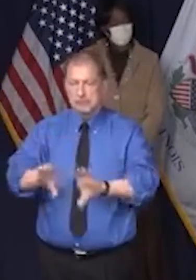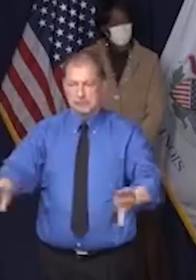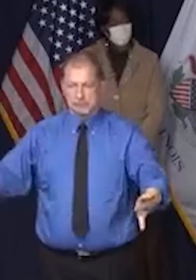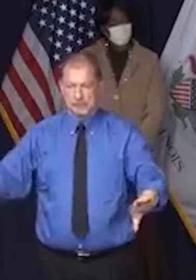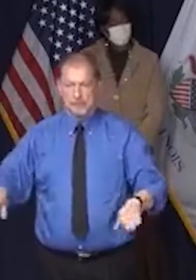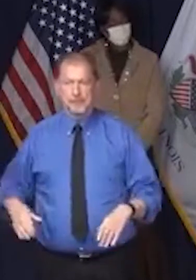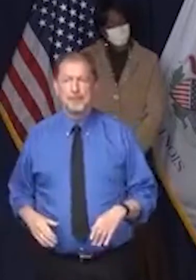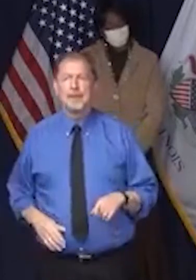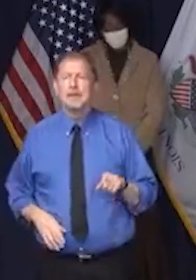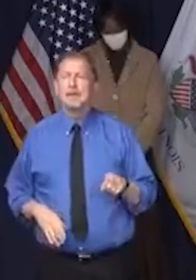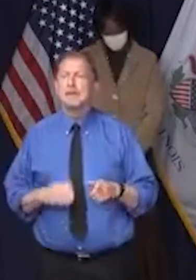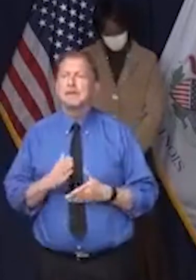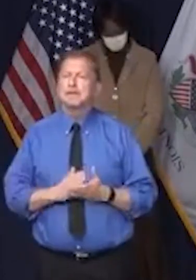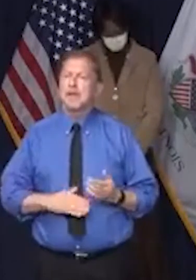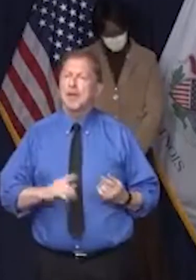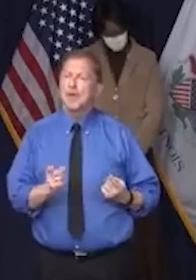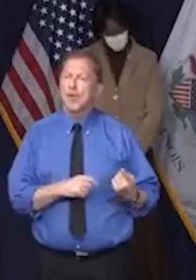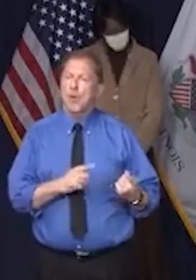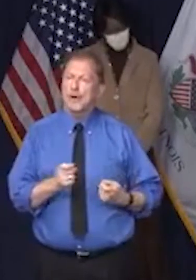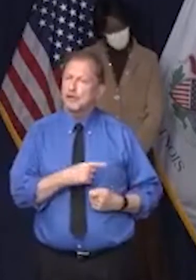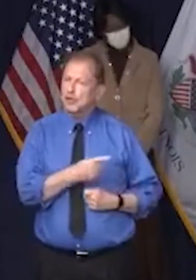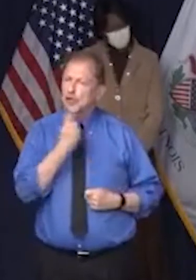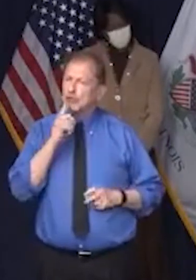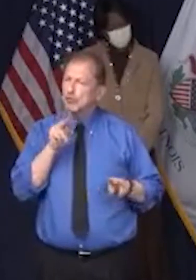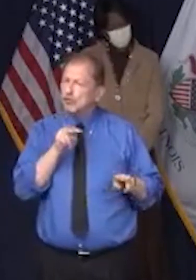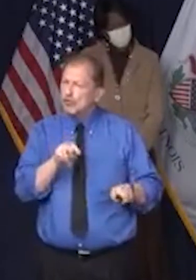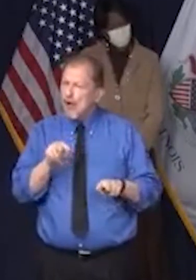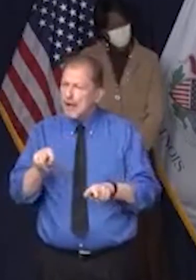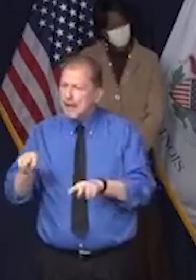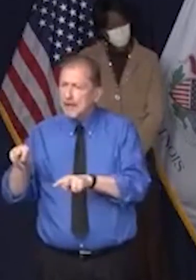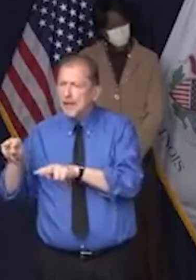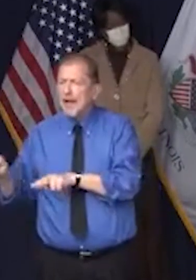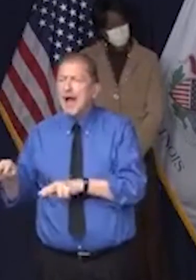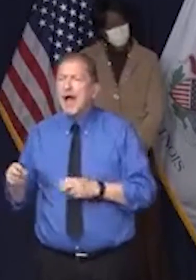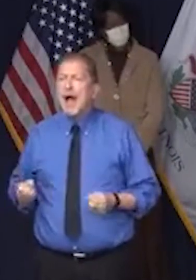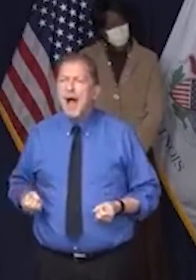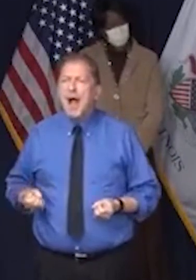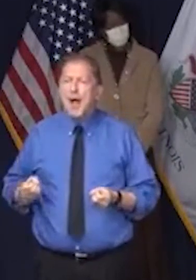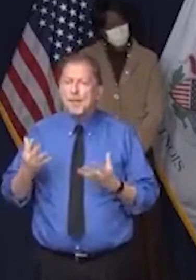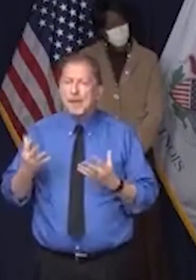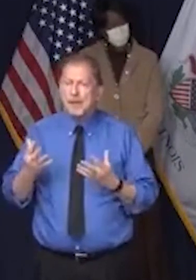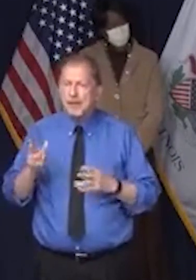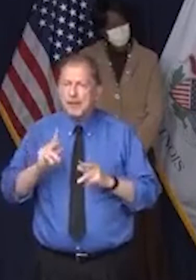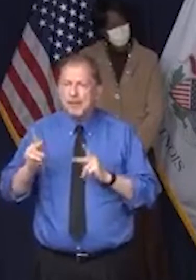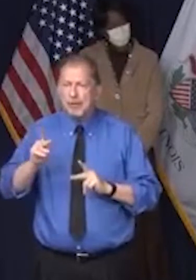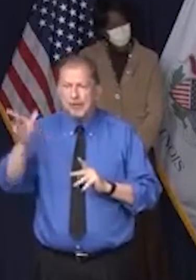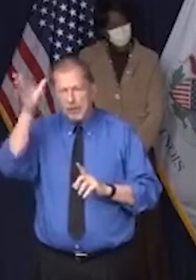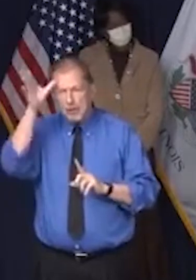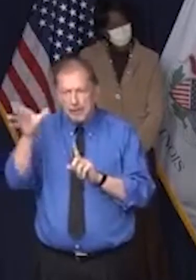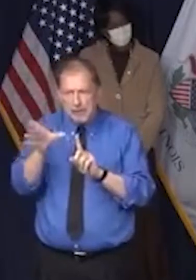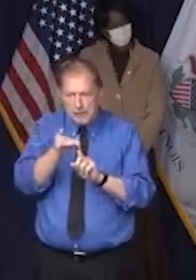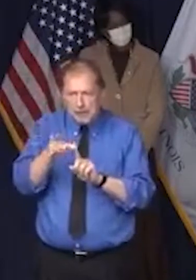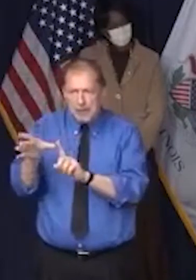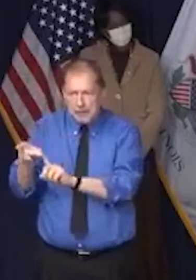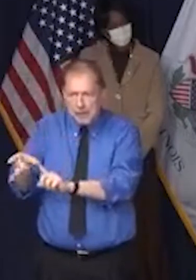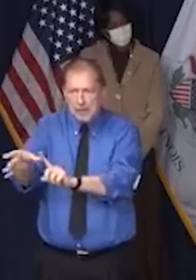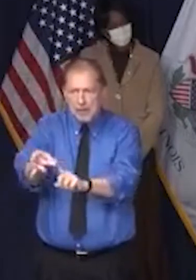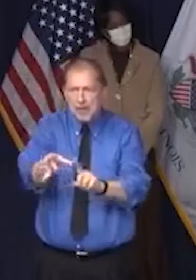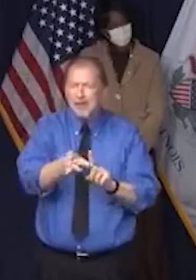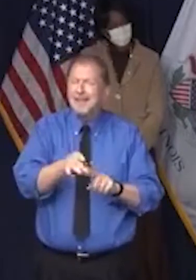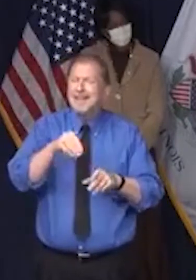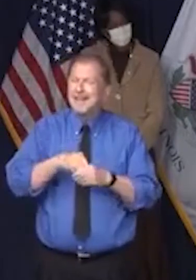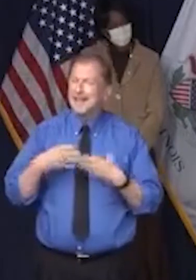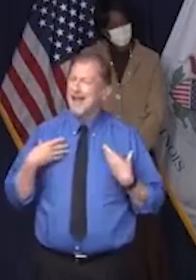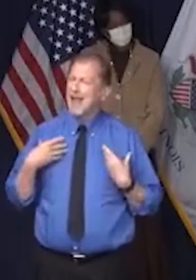from some of my coworkers. Are you tracking the cases of positive cases of coronavirus among health workers,